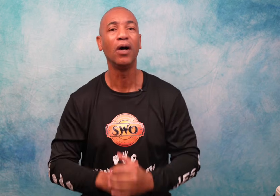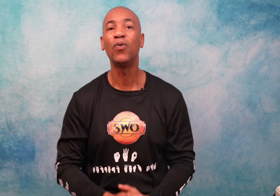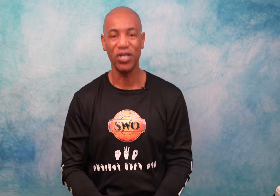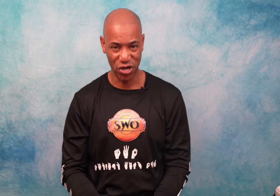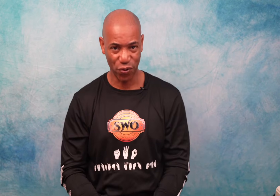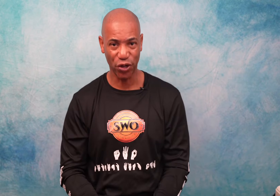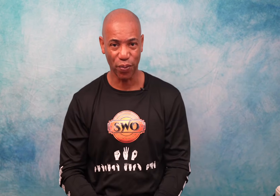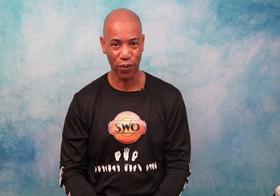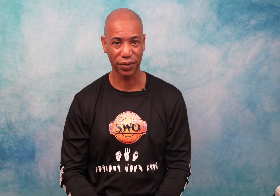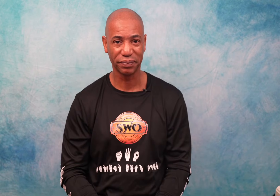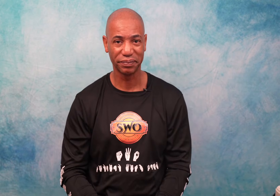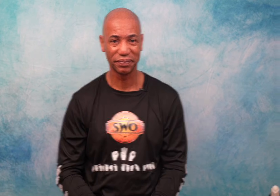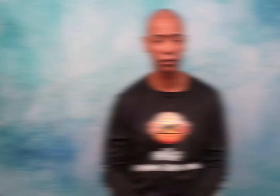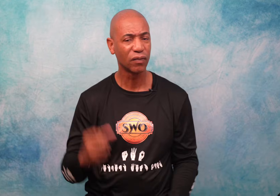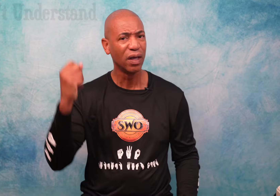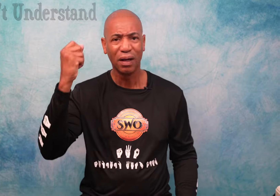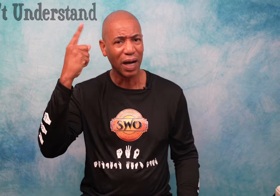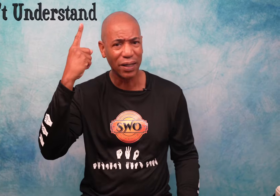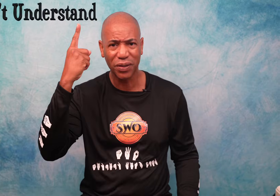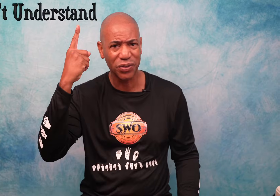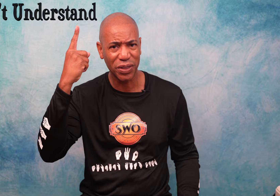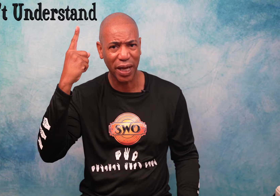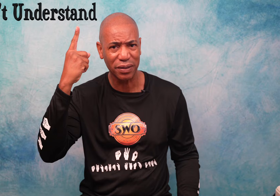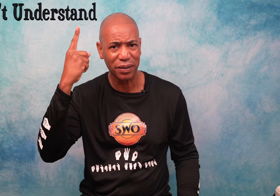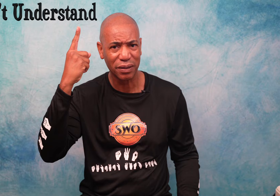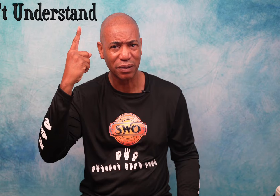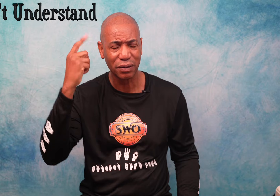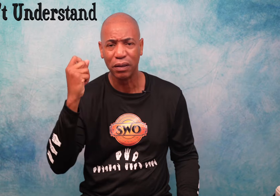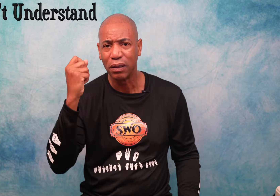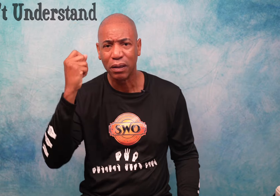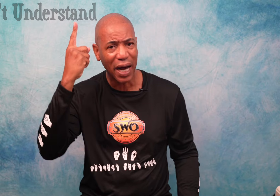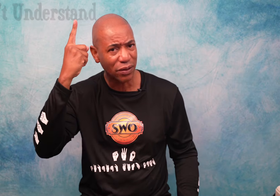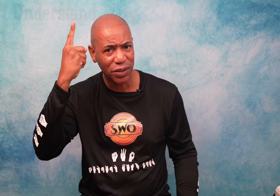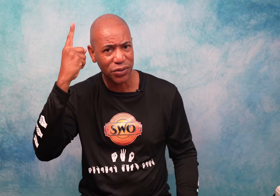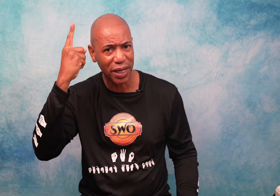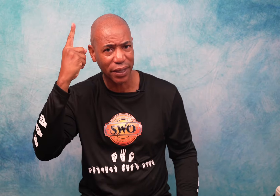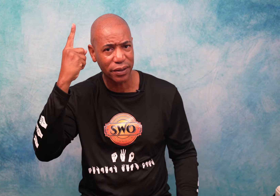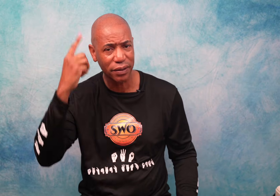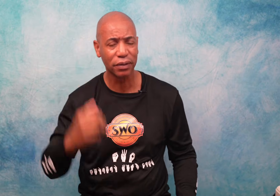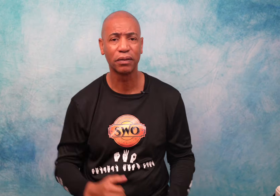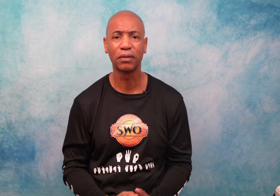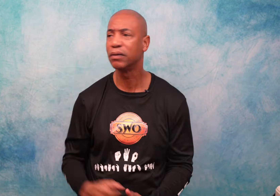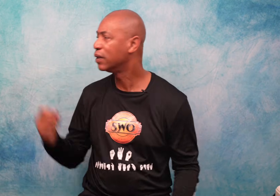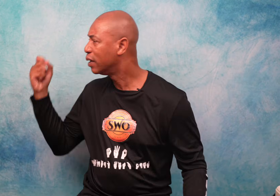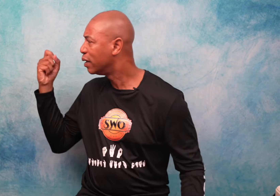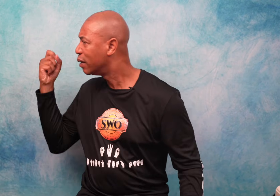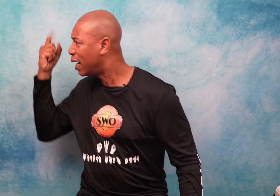What year were you born? I don't understand. I don't understand. I